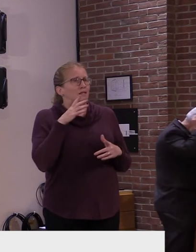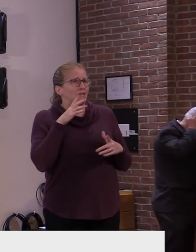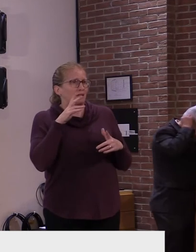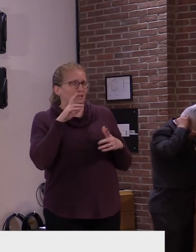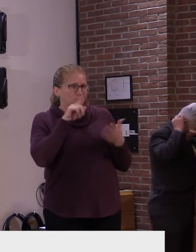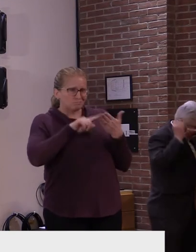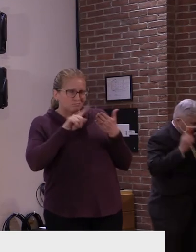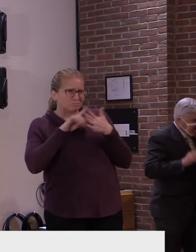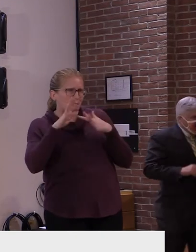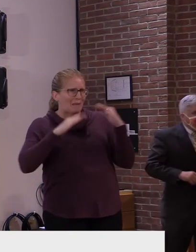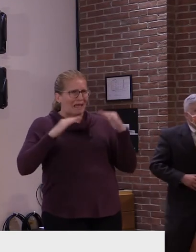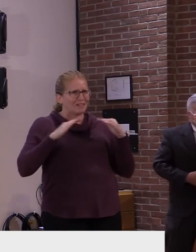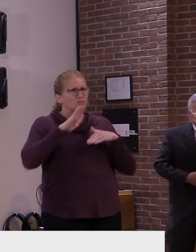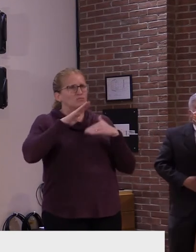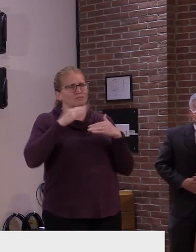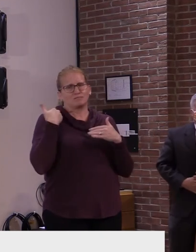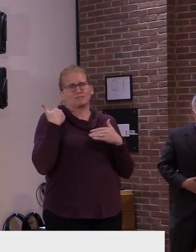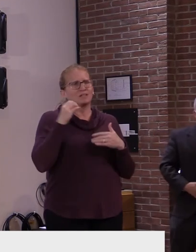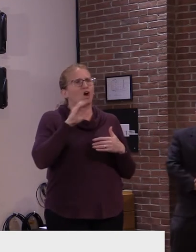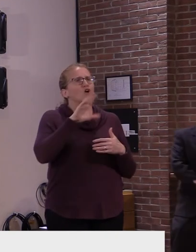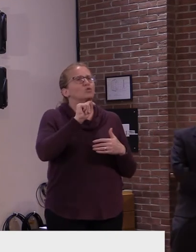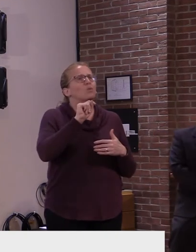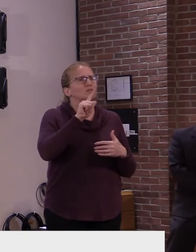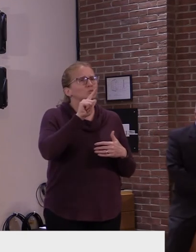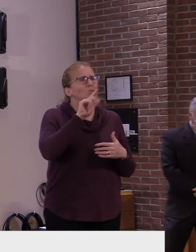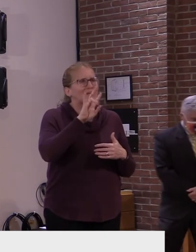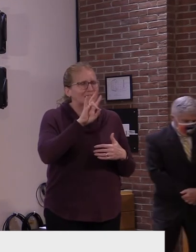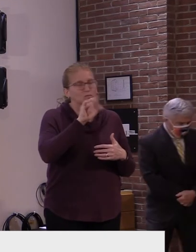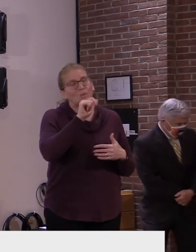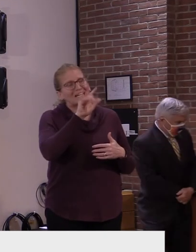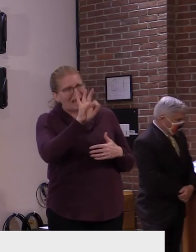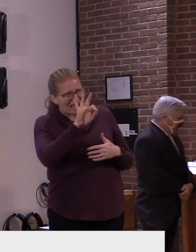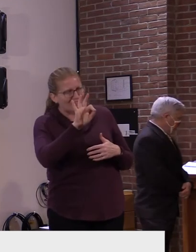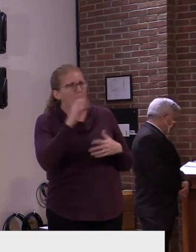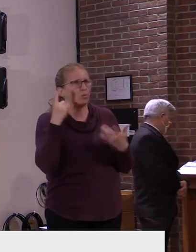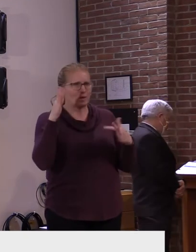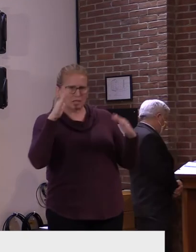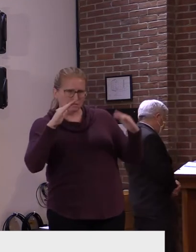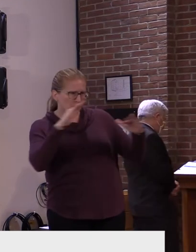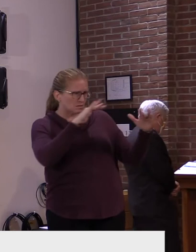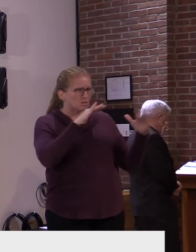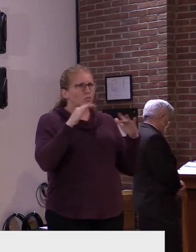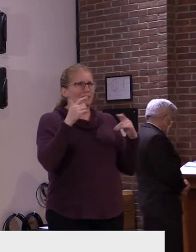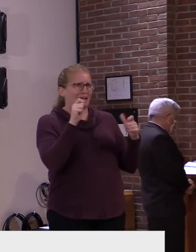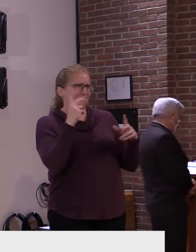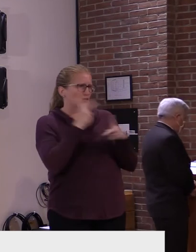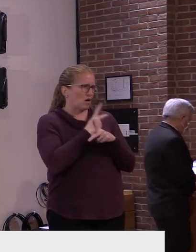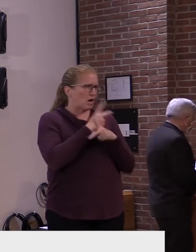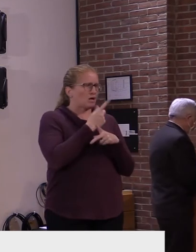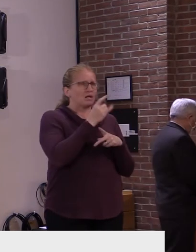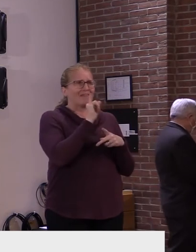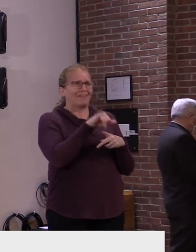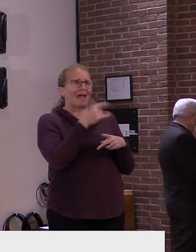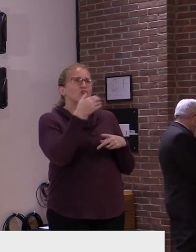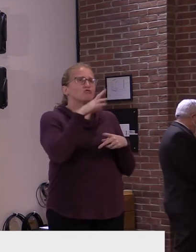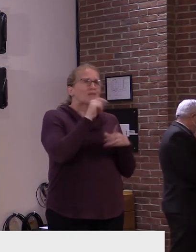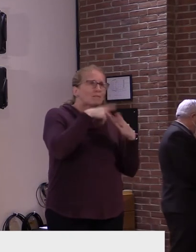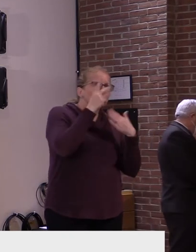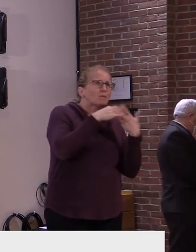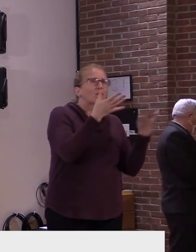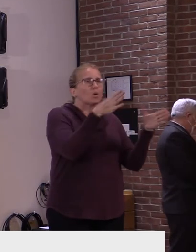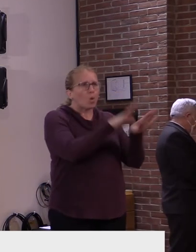appropriations that was funded with crf and especially the closed grant programs are our best estimates we